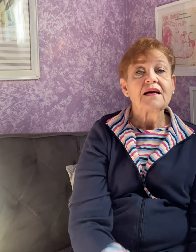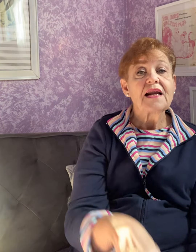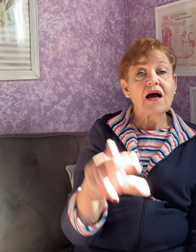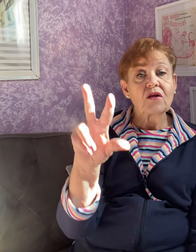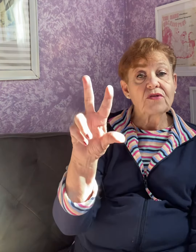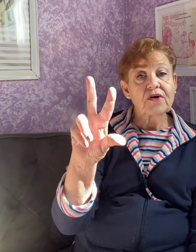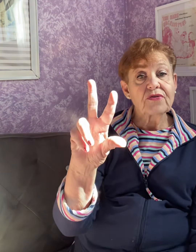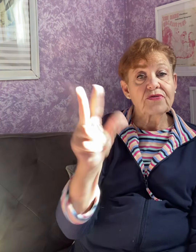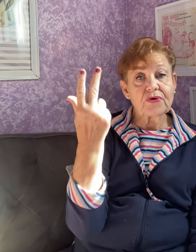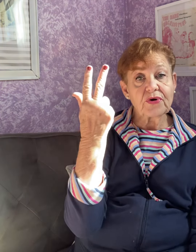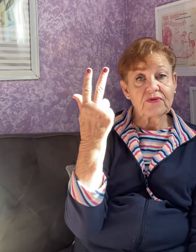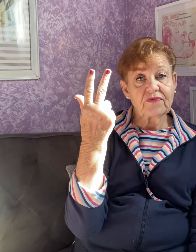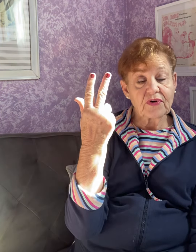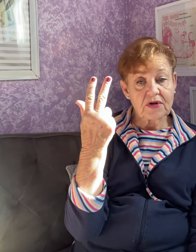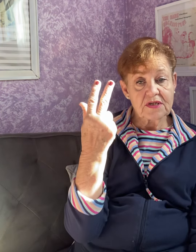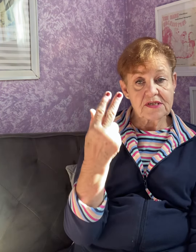Now, the third verse,